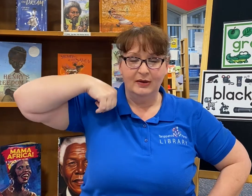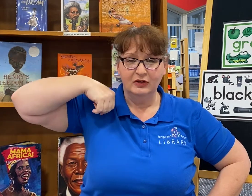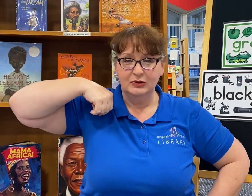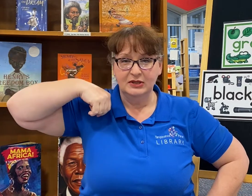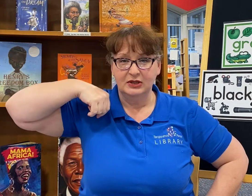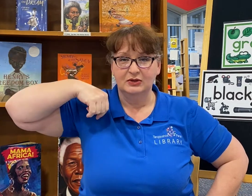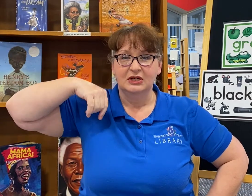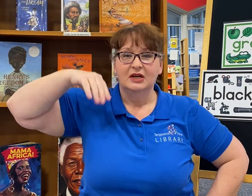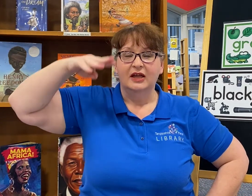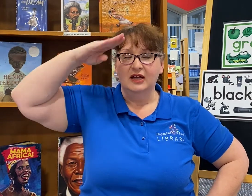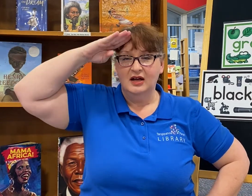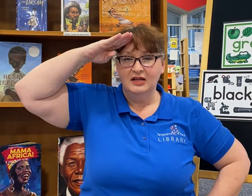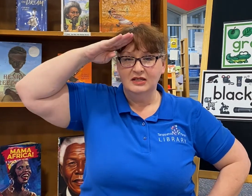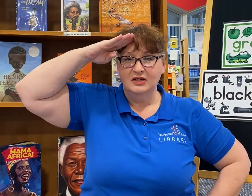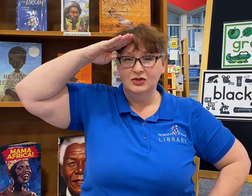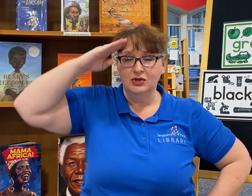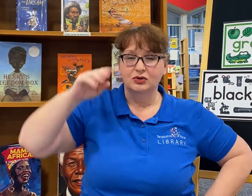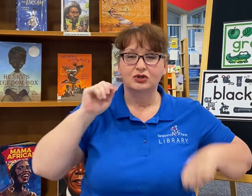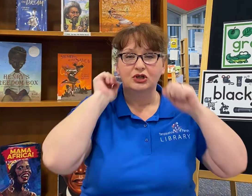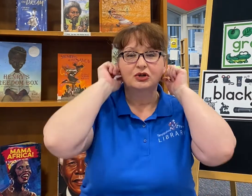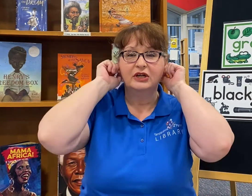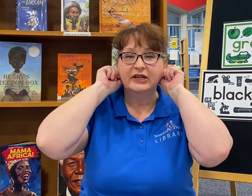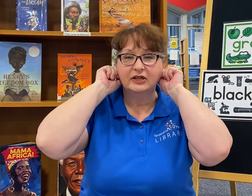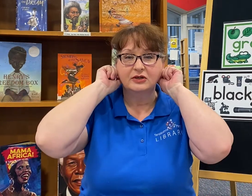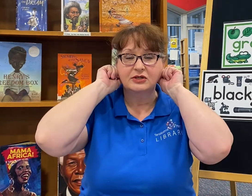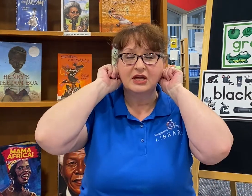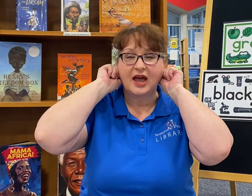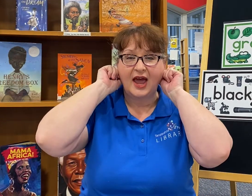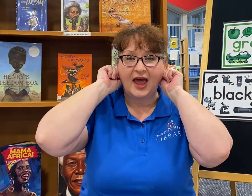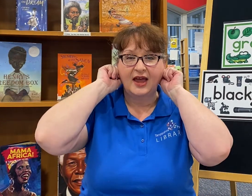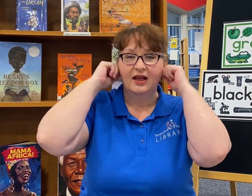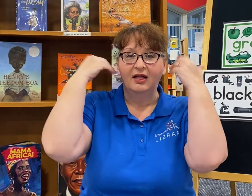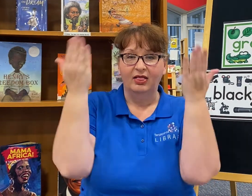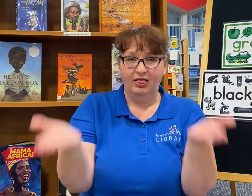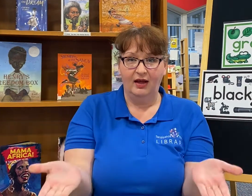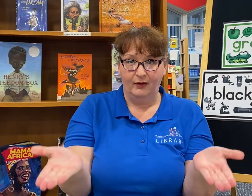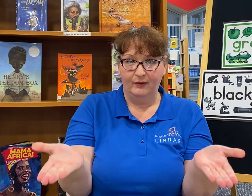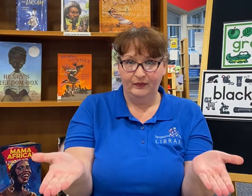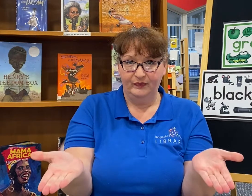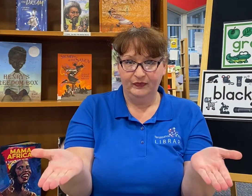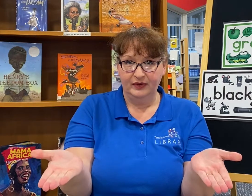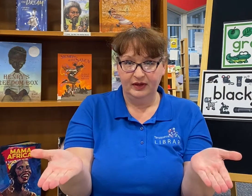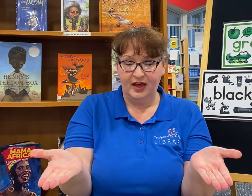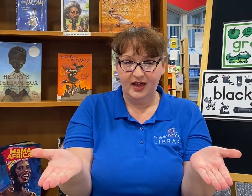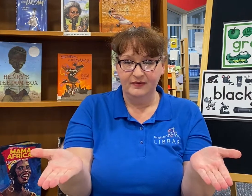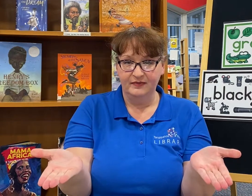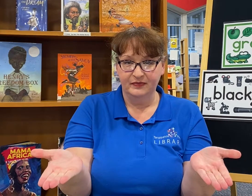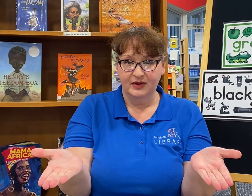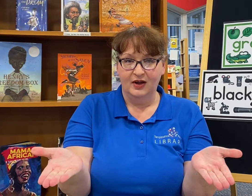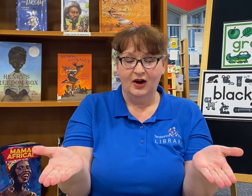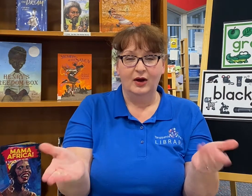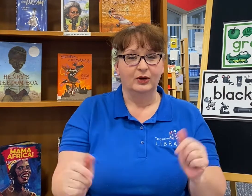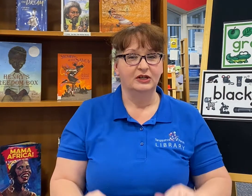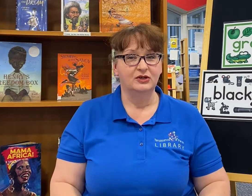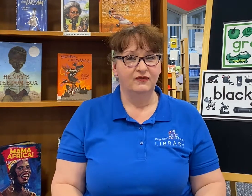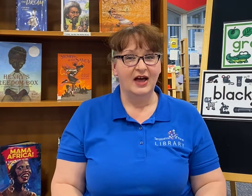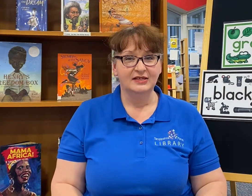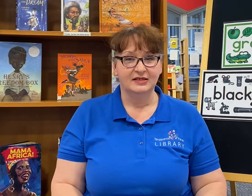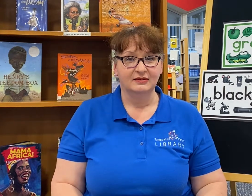you salute. Like a continental soldier, do your ears hang low? Okay? All right, we're gonna do it fast.